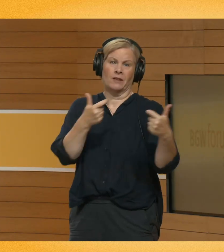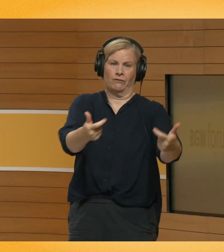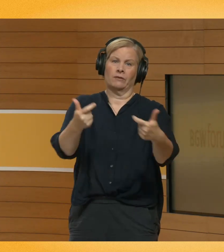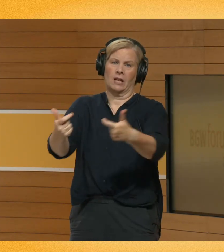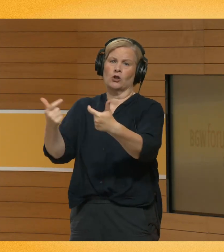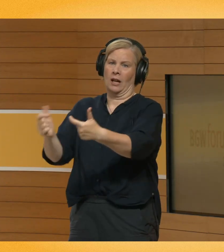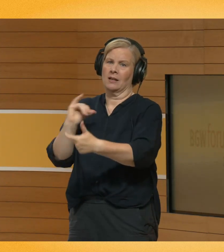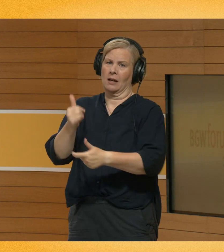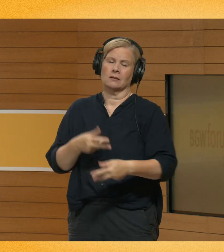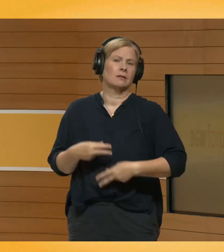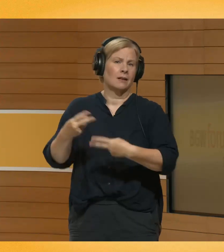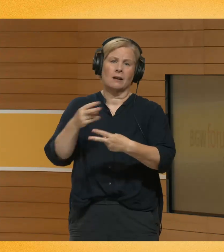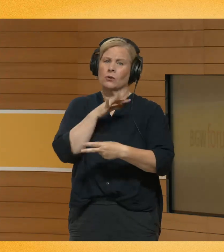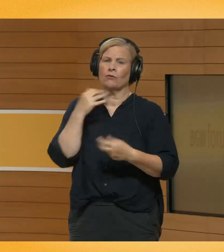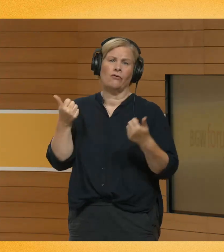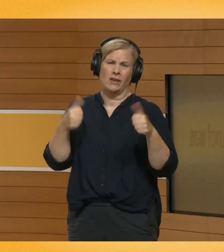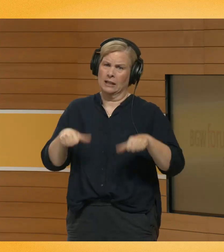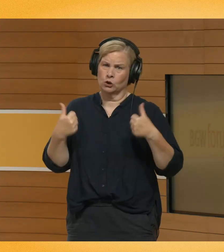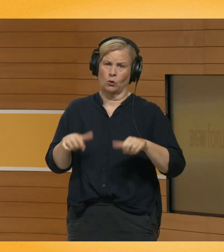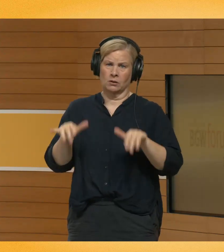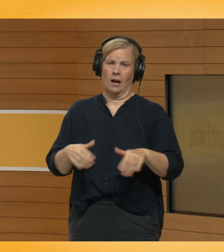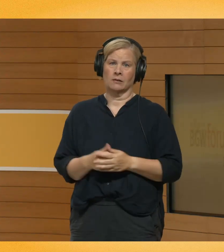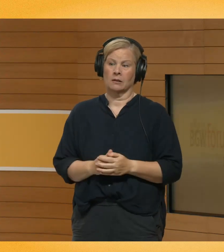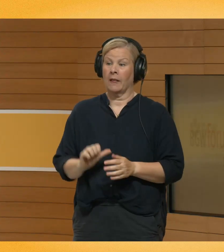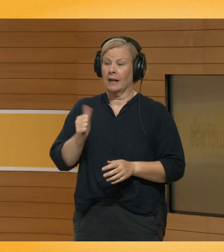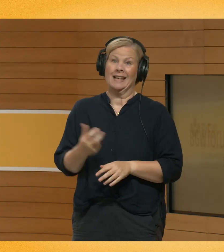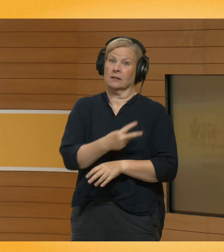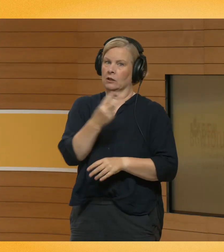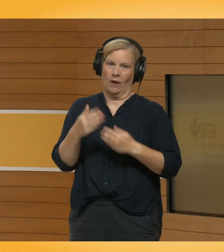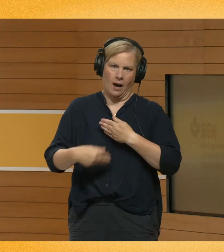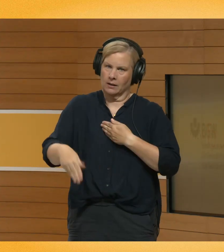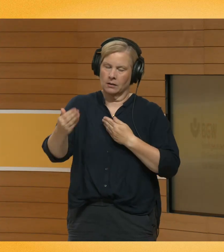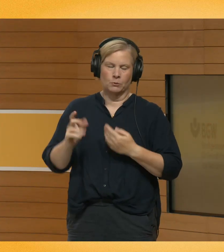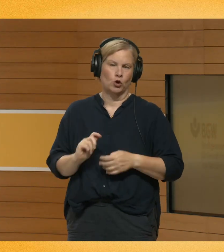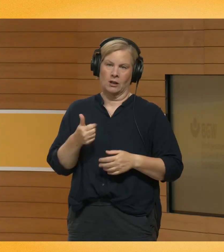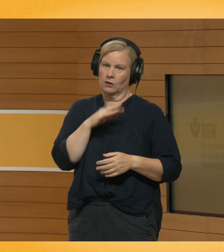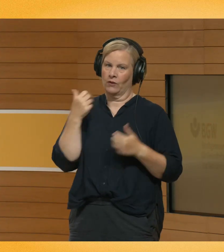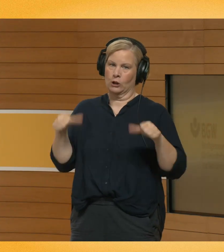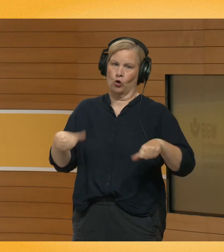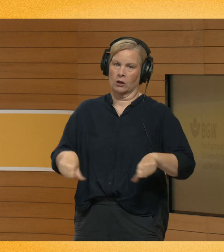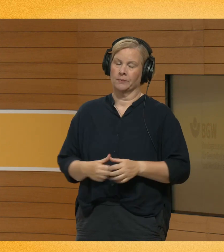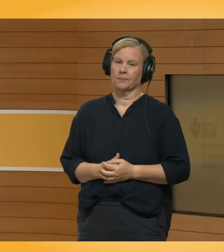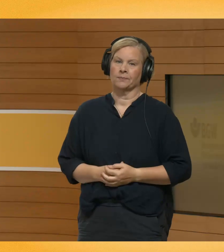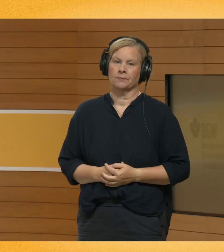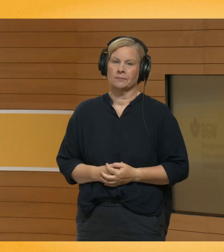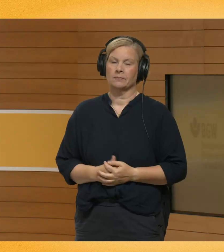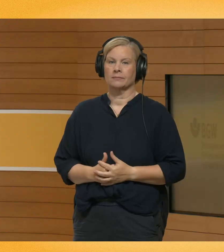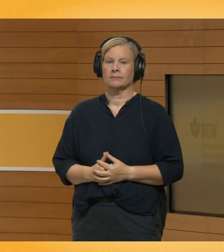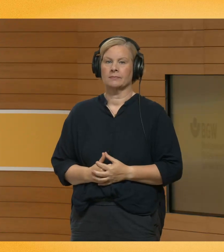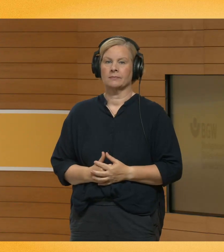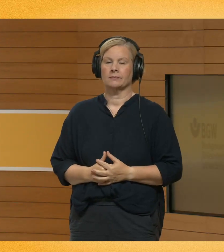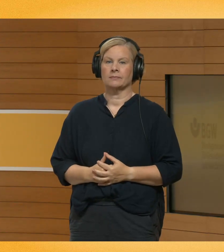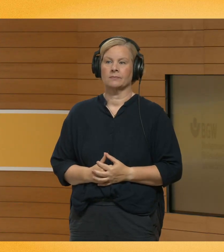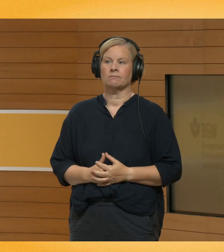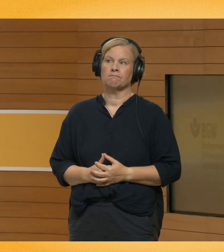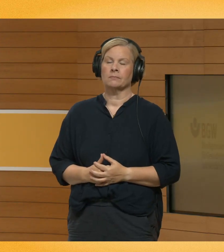2 years. Yeah, absolutely. And I suppose we were very much aware, and I suppose I worked in the emergency department